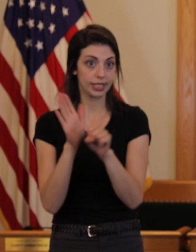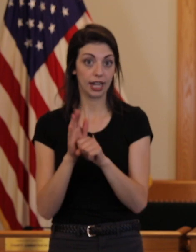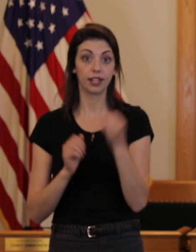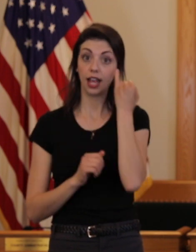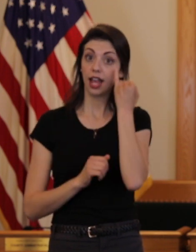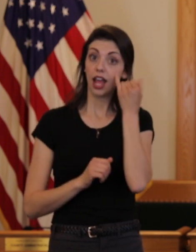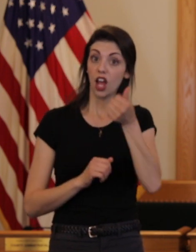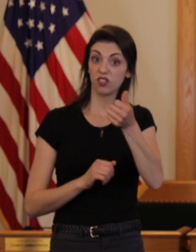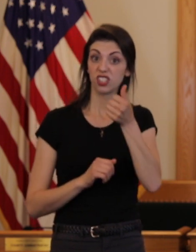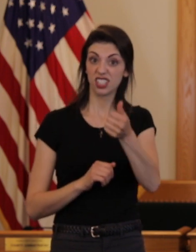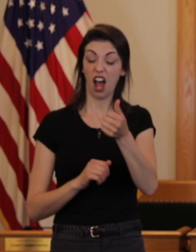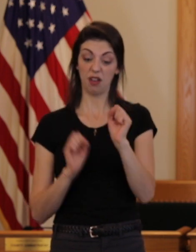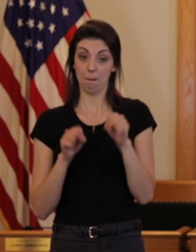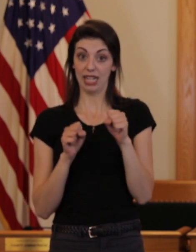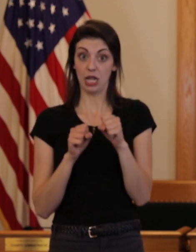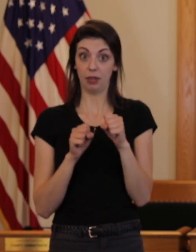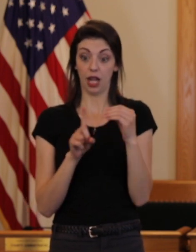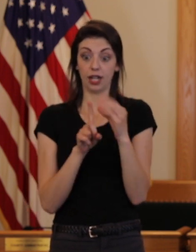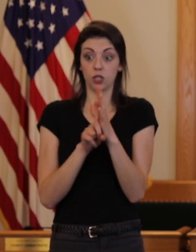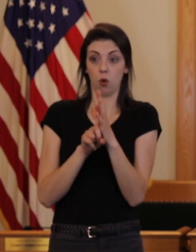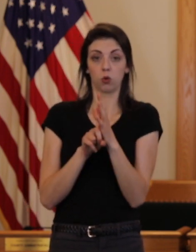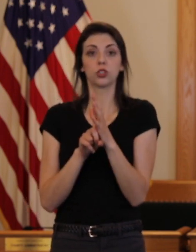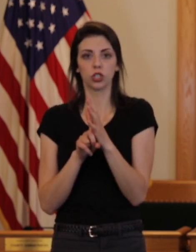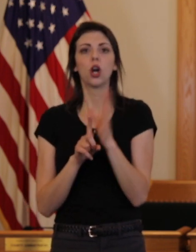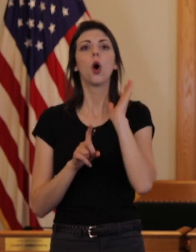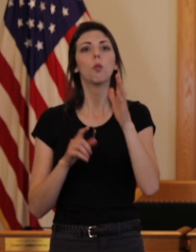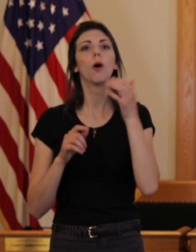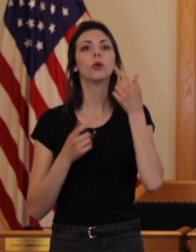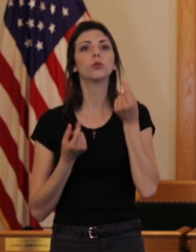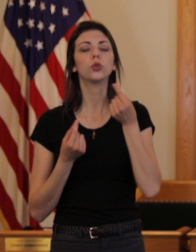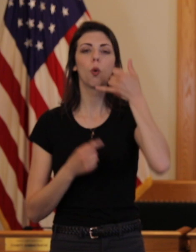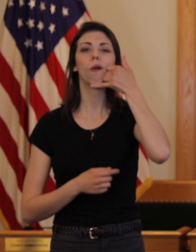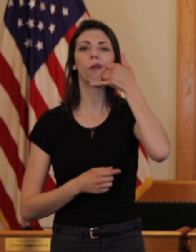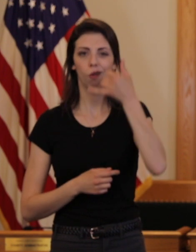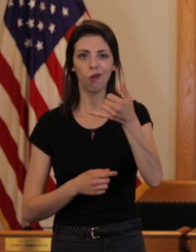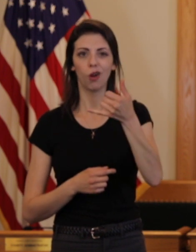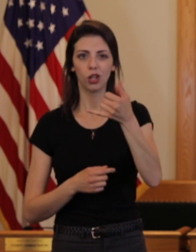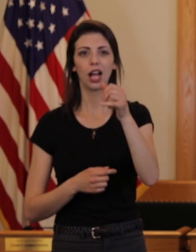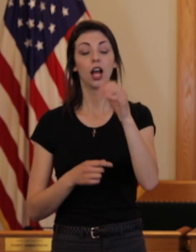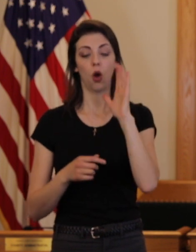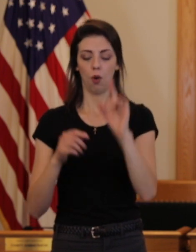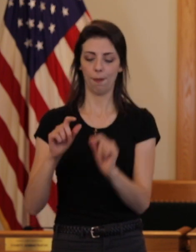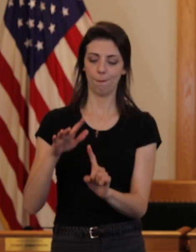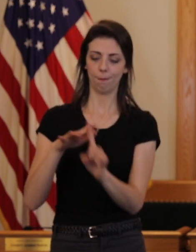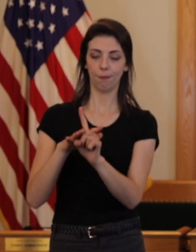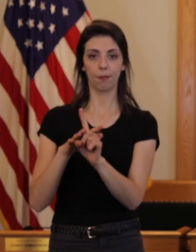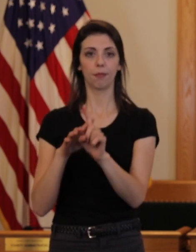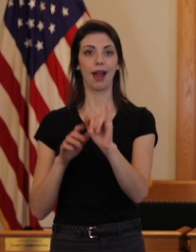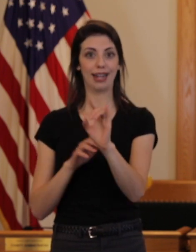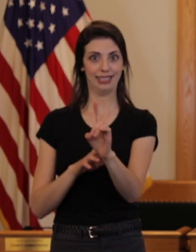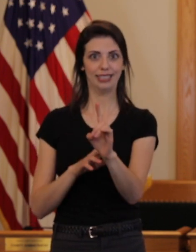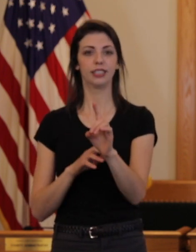as a potential contact, you will receive a notification via telephone, and NYS contact